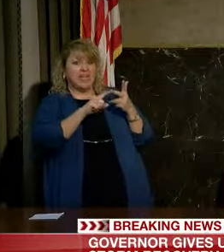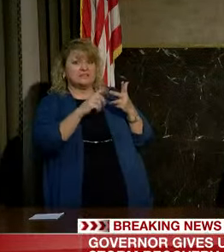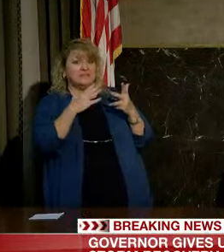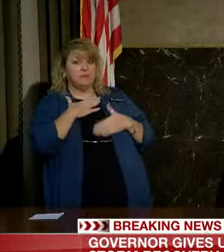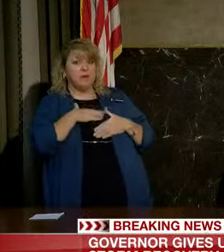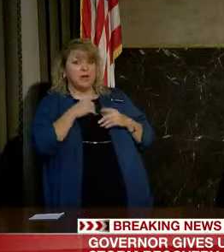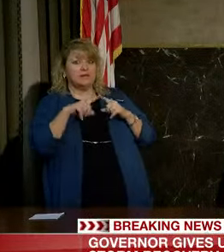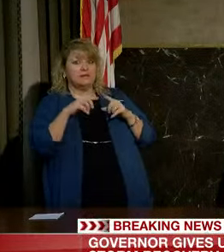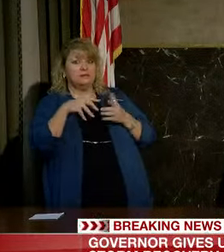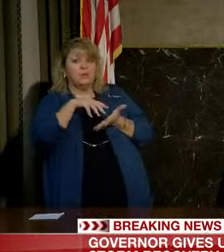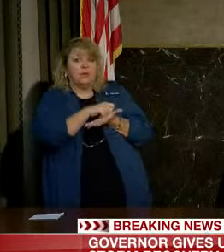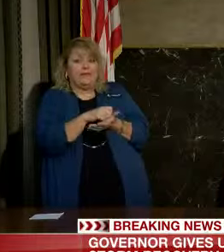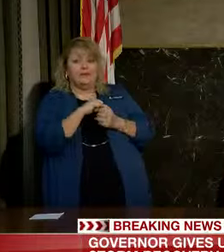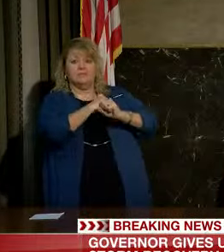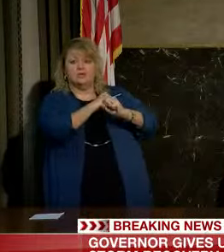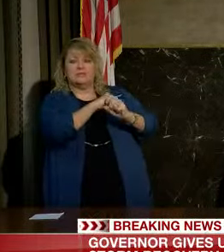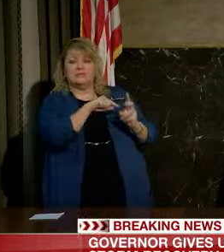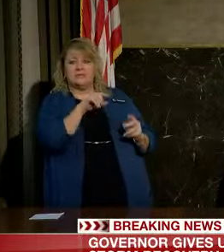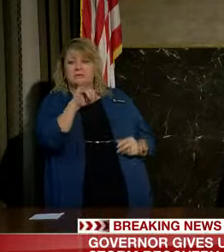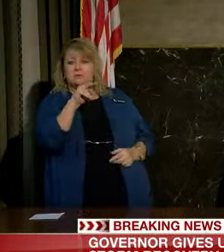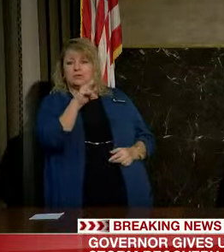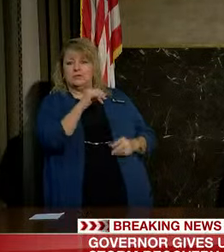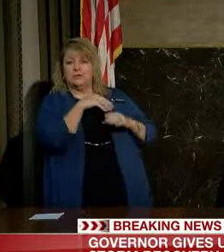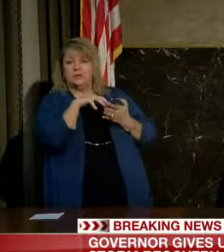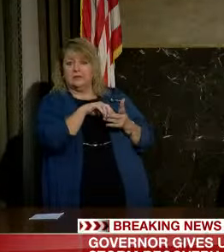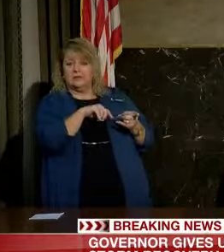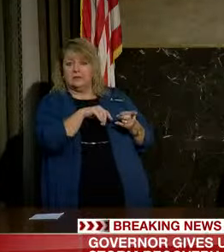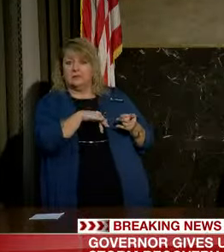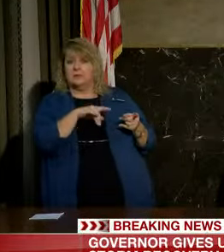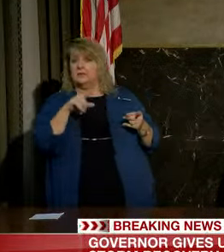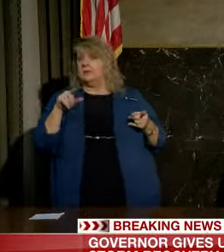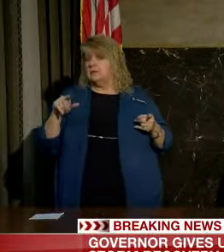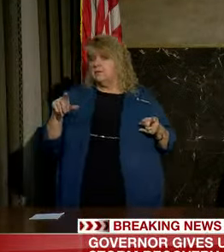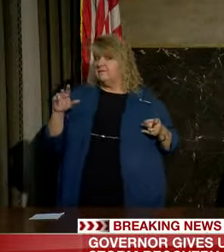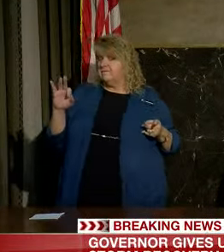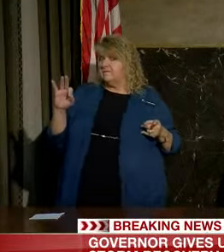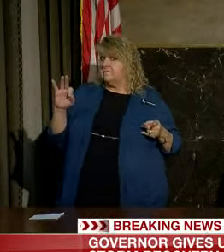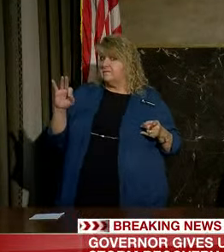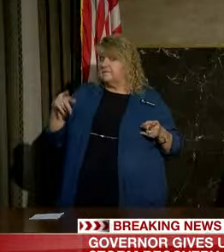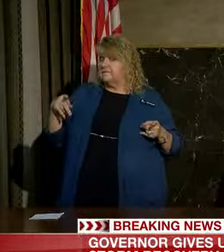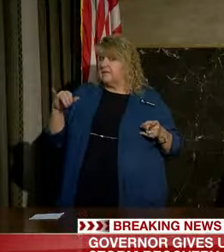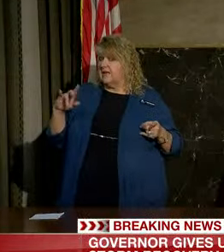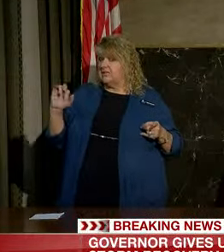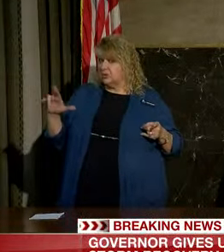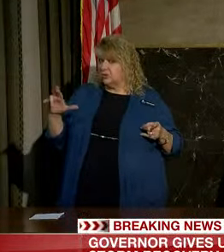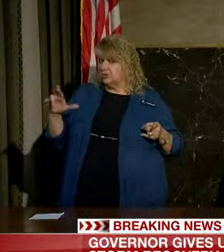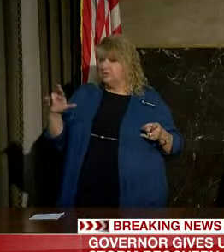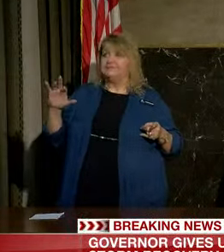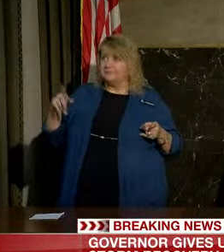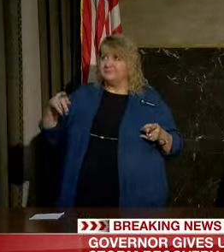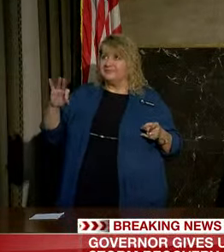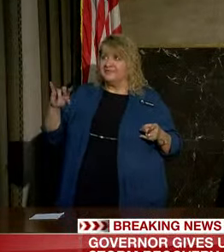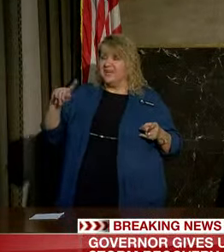news from the CDC and the FDA within the month, 3 or 4 weeks, on Moderna and Johnson & Johnson for booster shots.